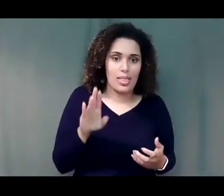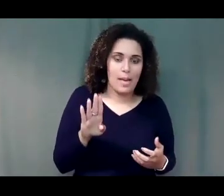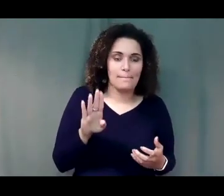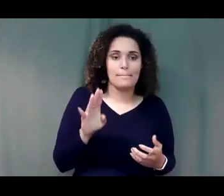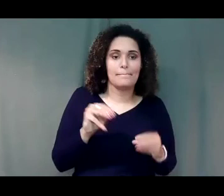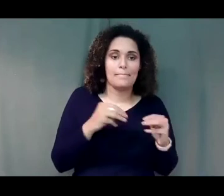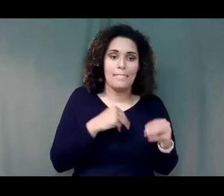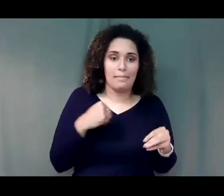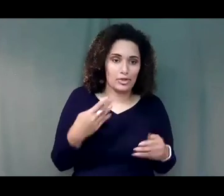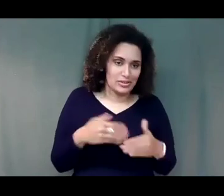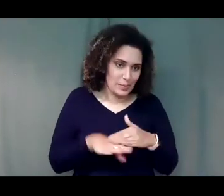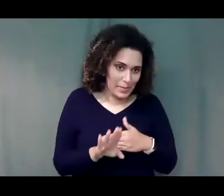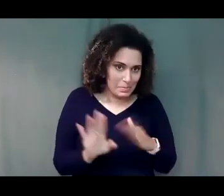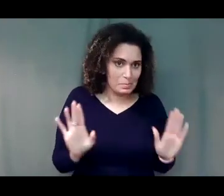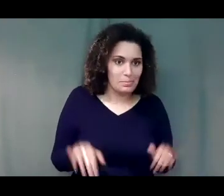way.